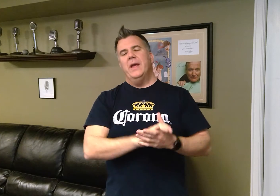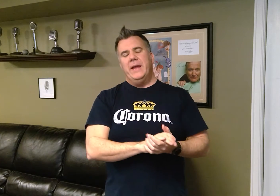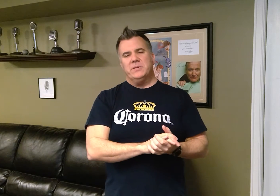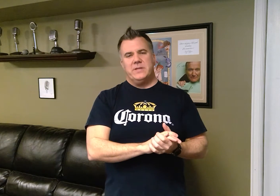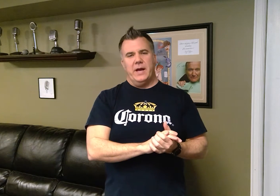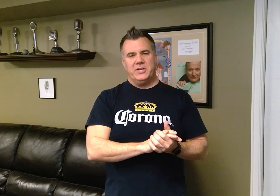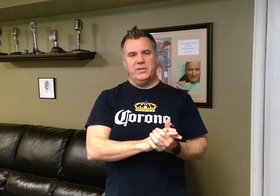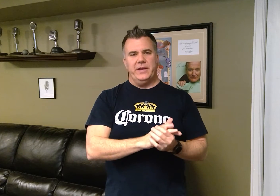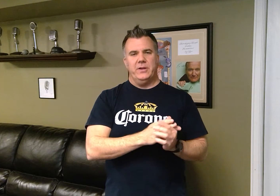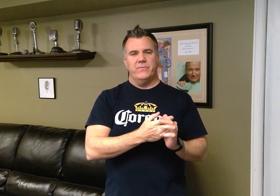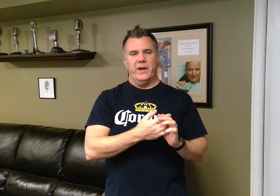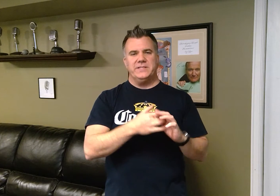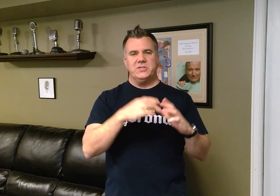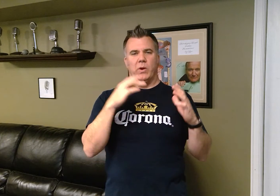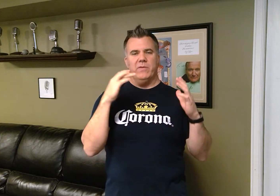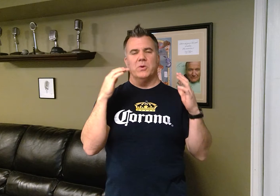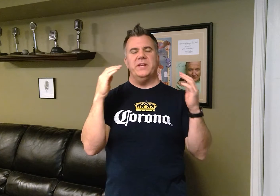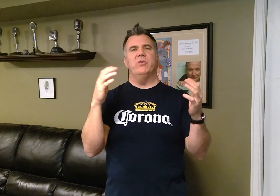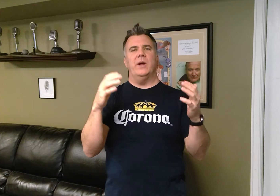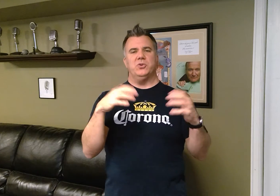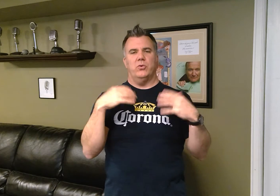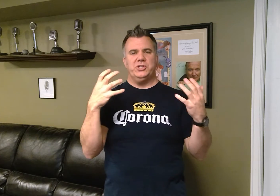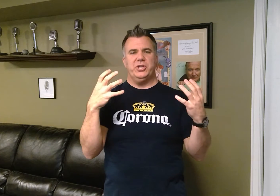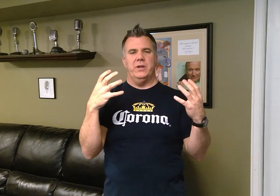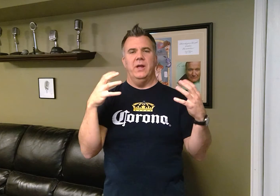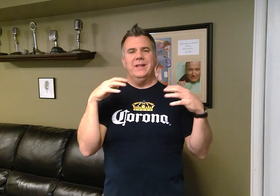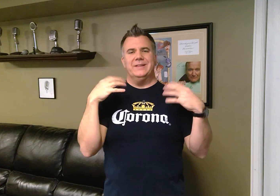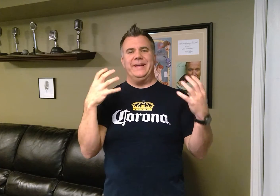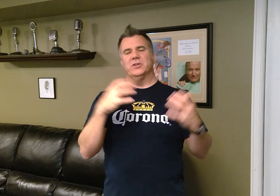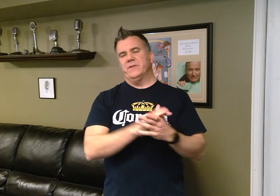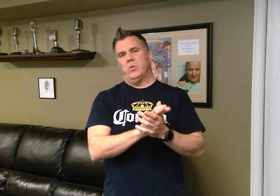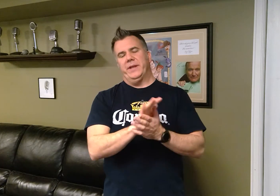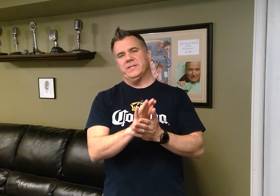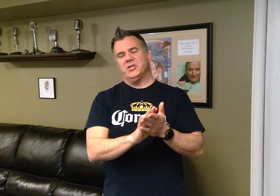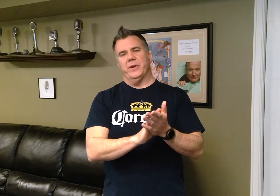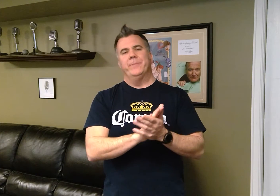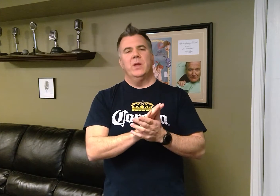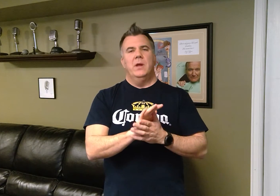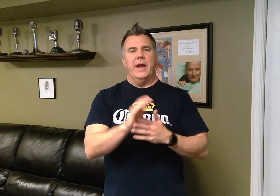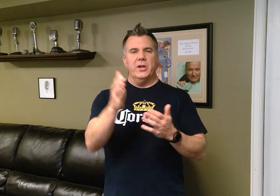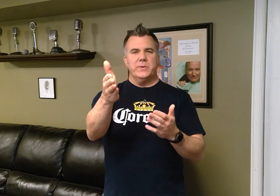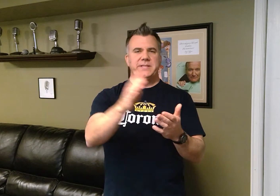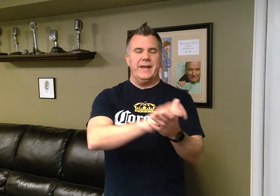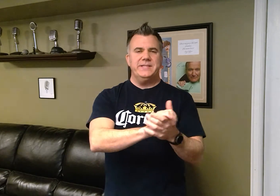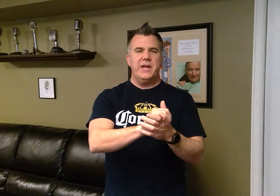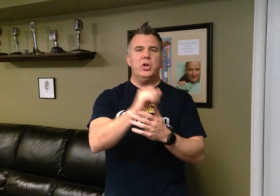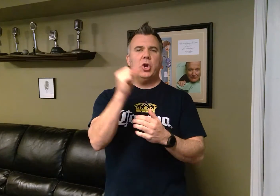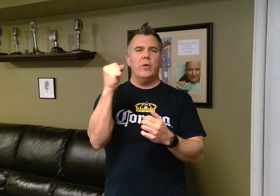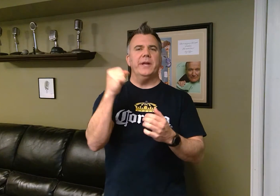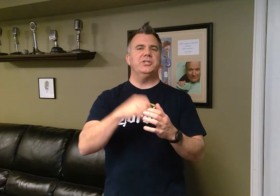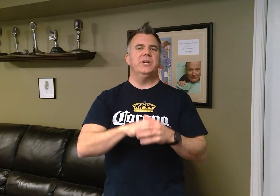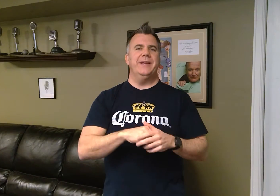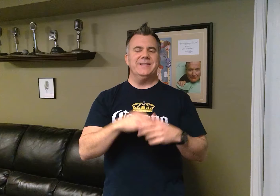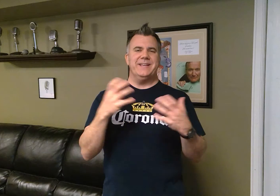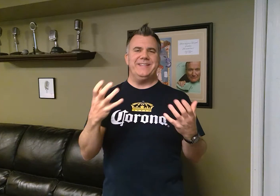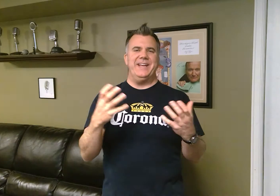He was actually phrased as one of the most influential Christian leaders of the 20th century. And here's what he said. He said, courage is